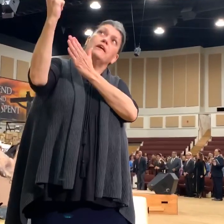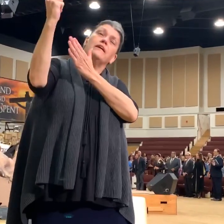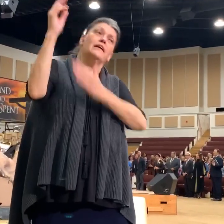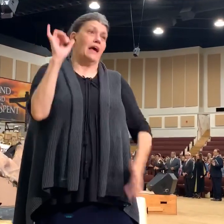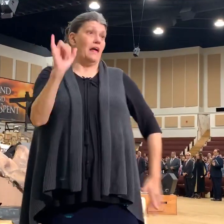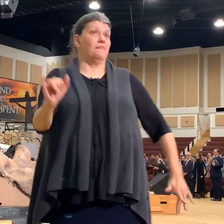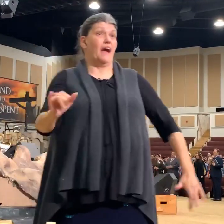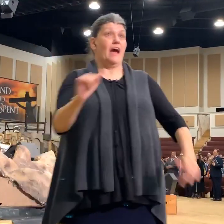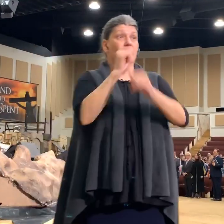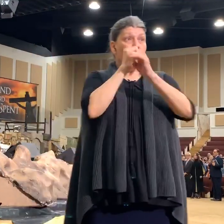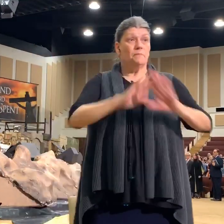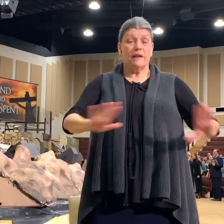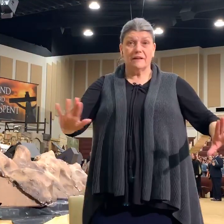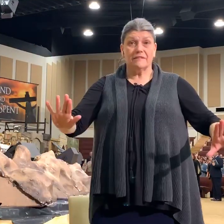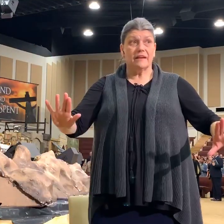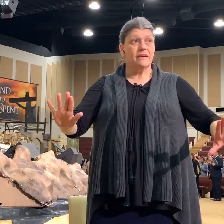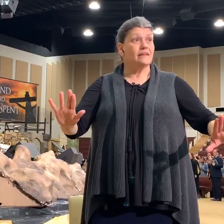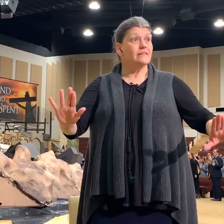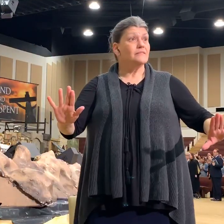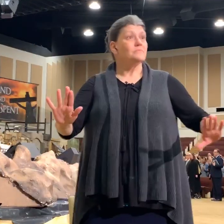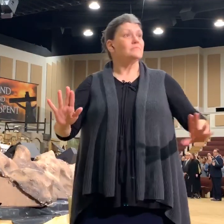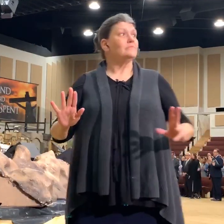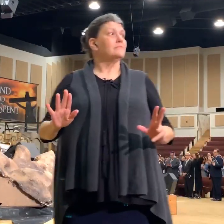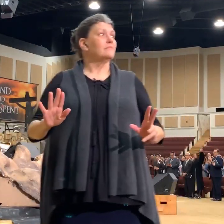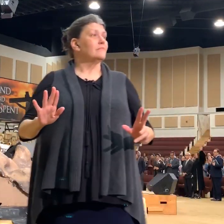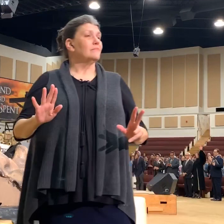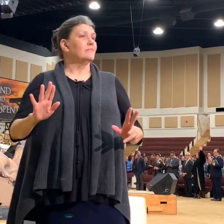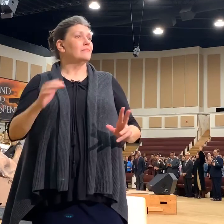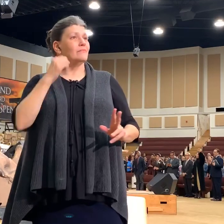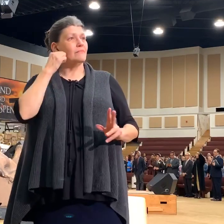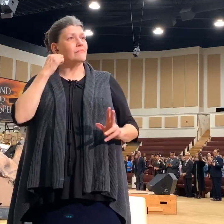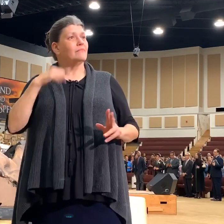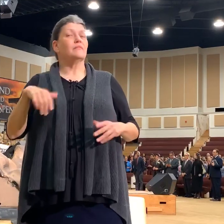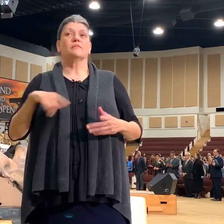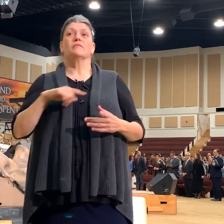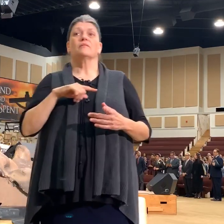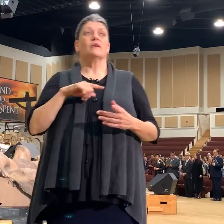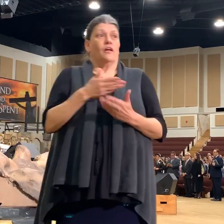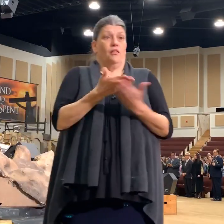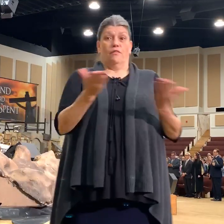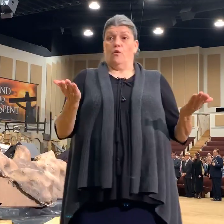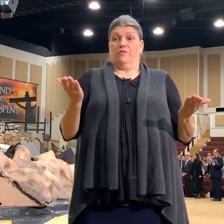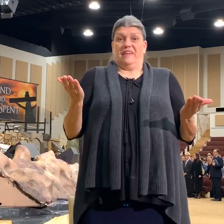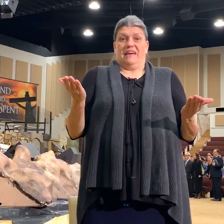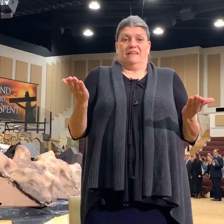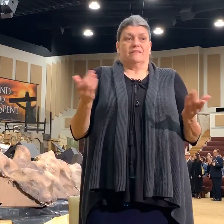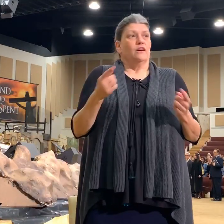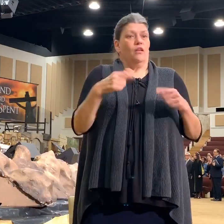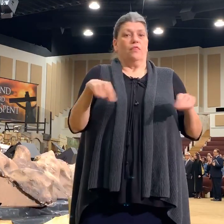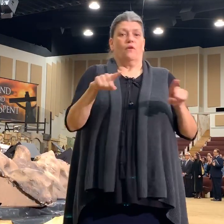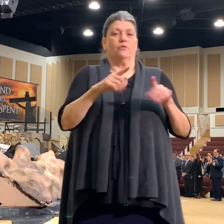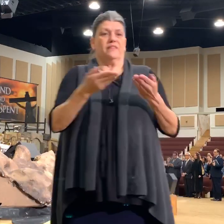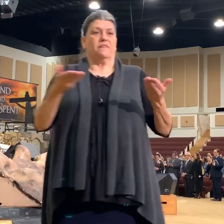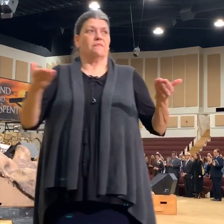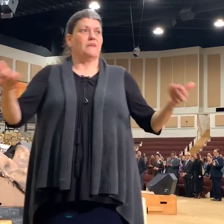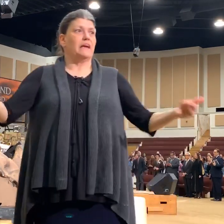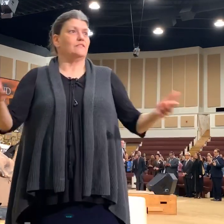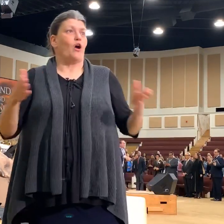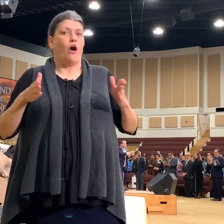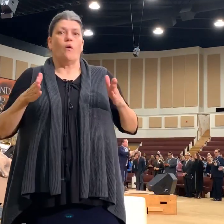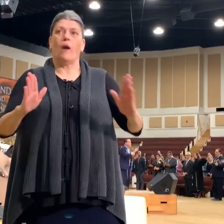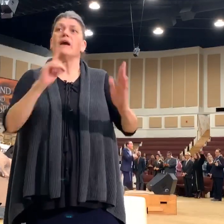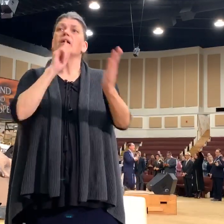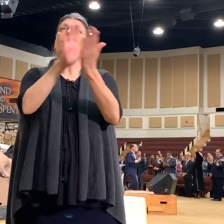that blessing, see, we distort blessing when we think it's just things. Those things are a way of praising